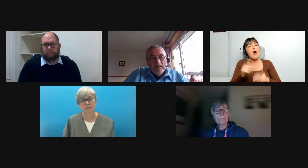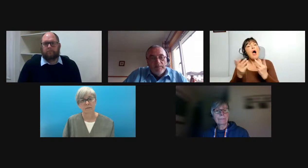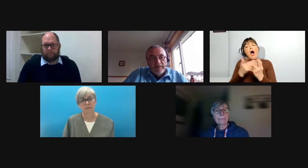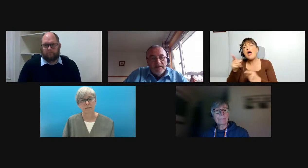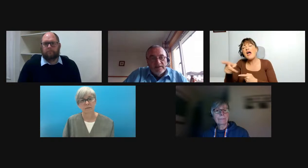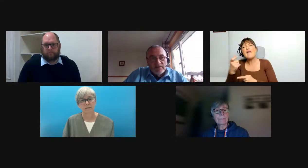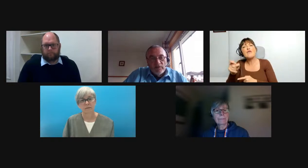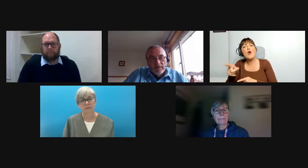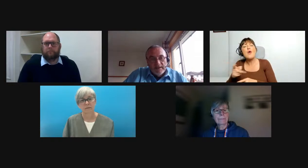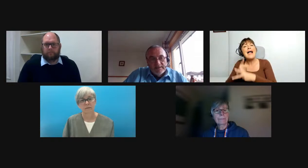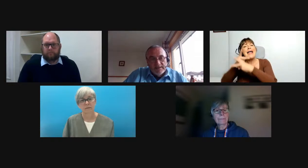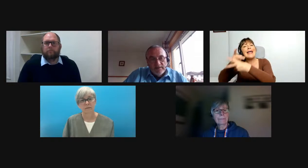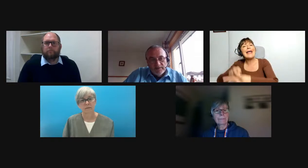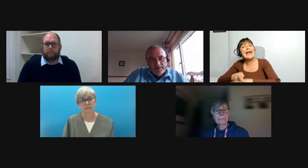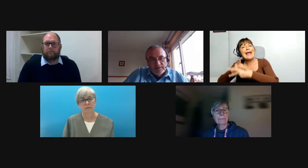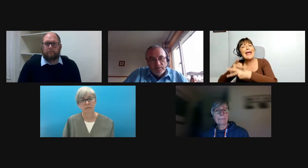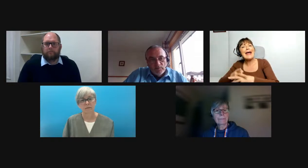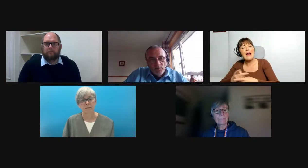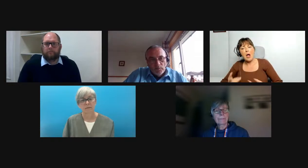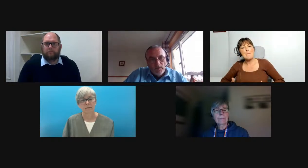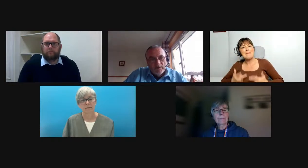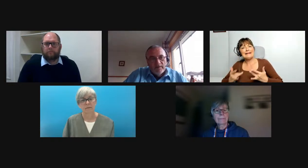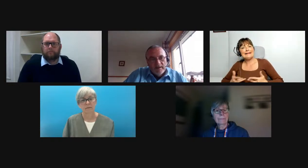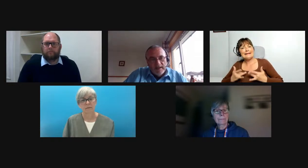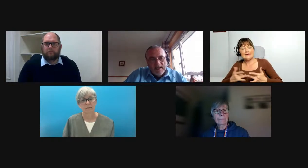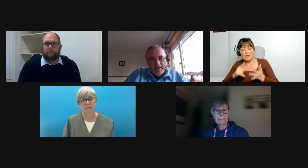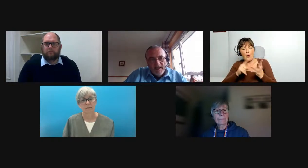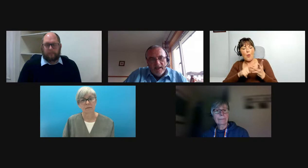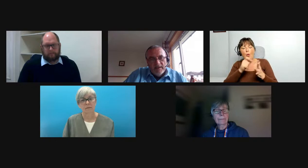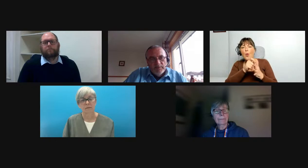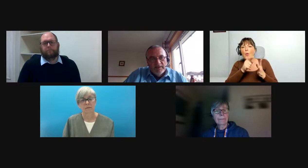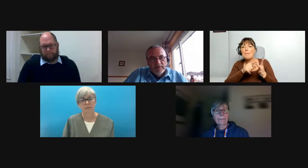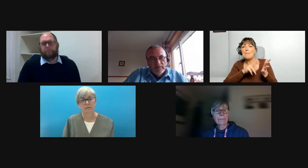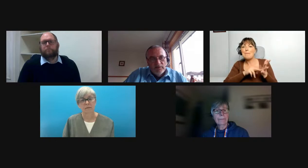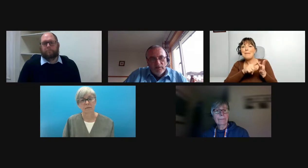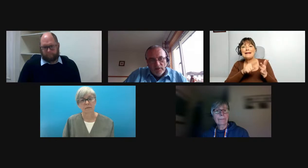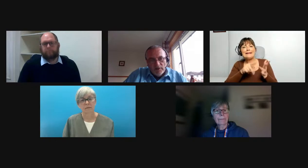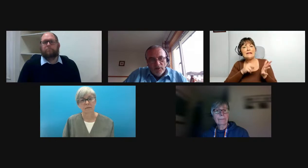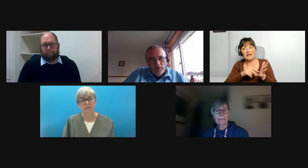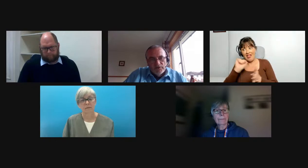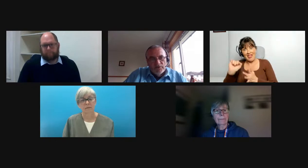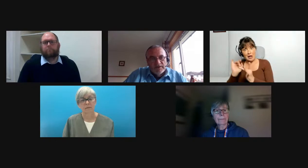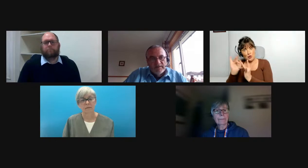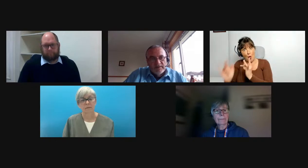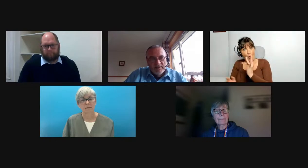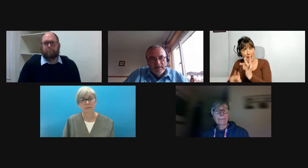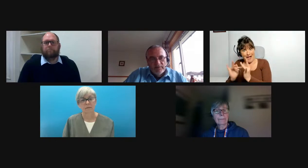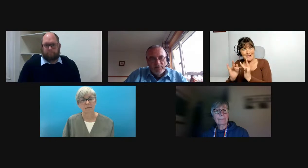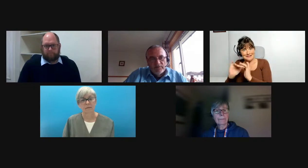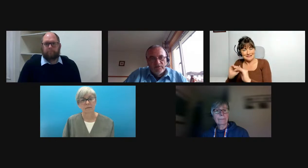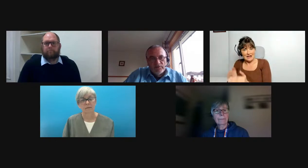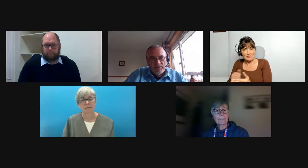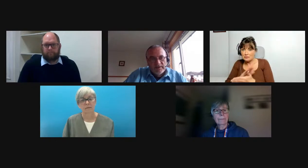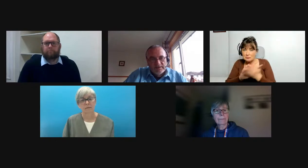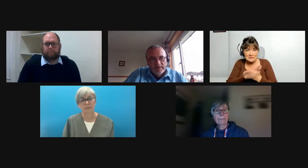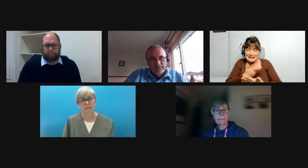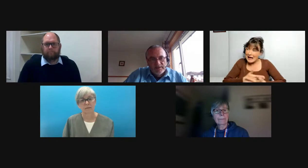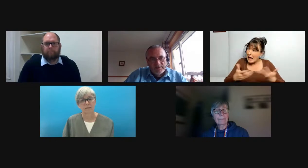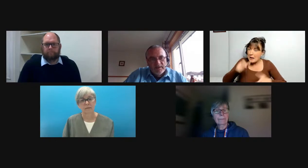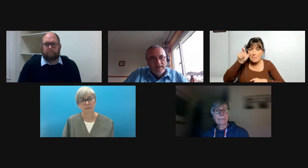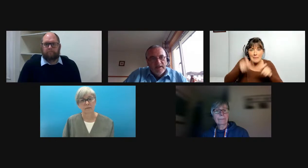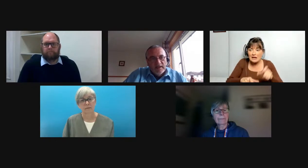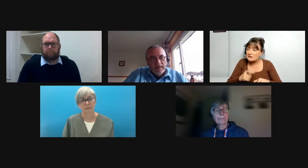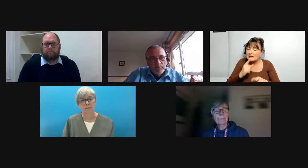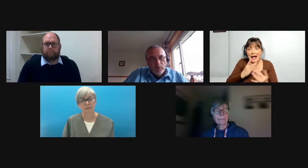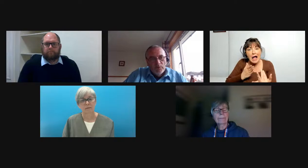And Care Opinion is an online service where anybody who's using the health and social care